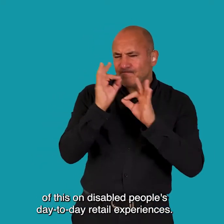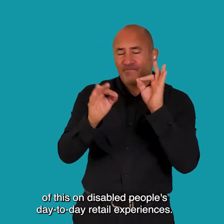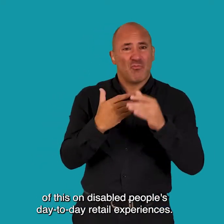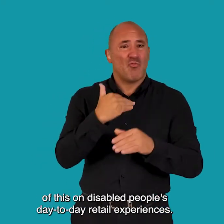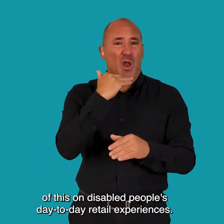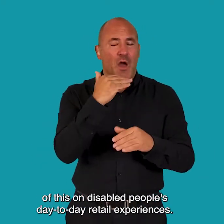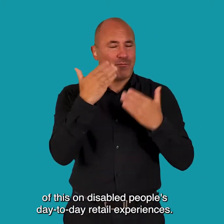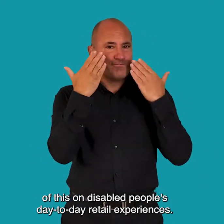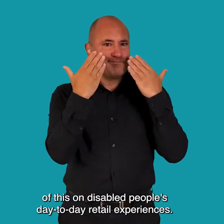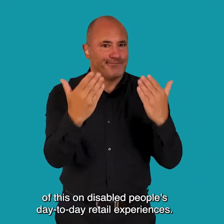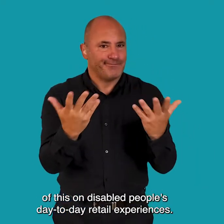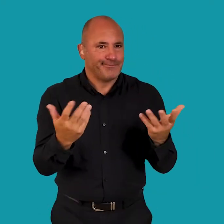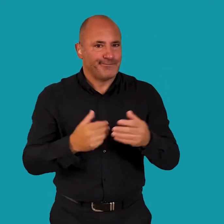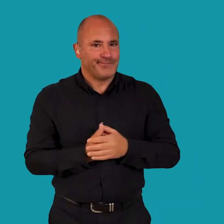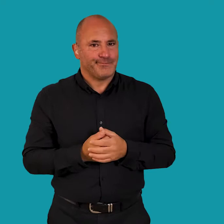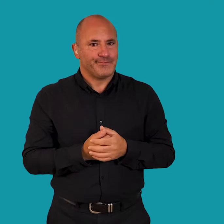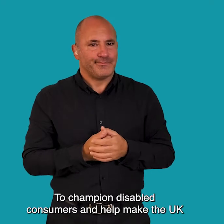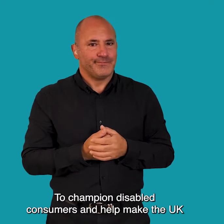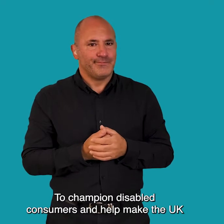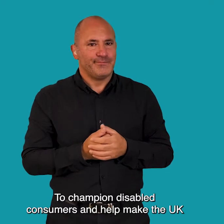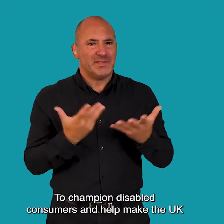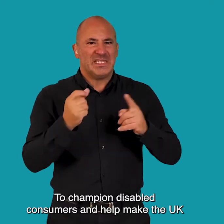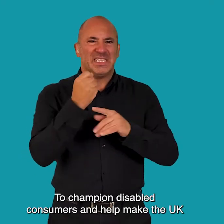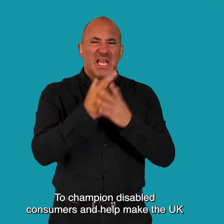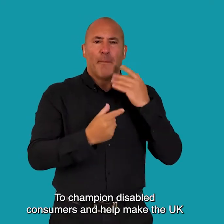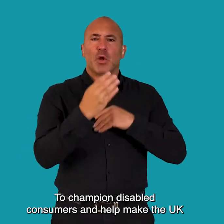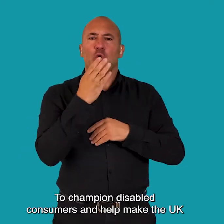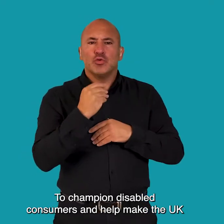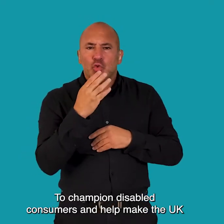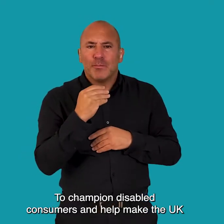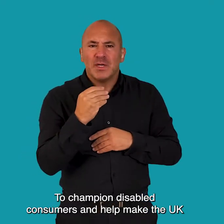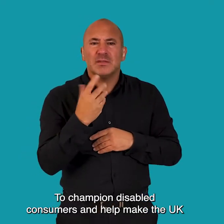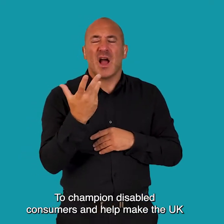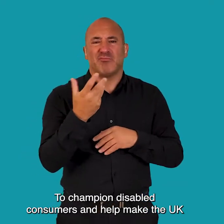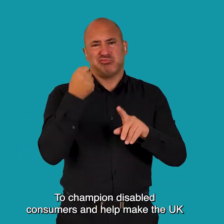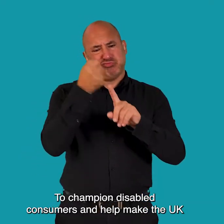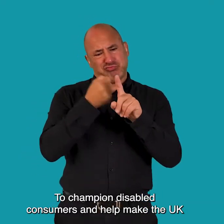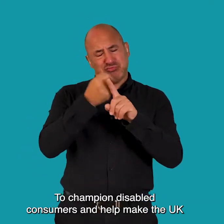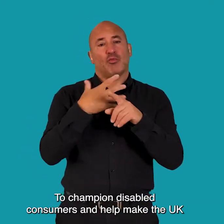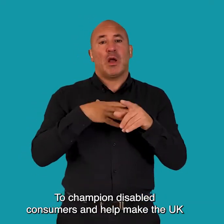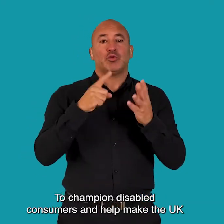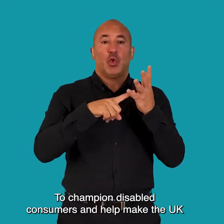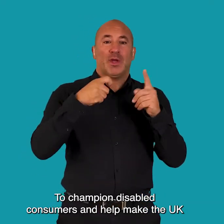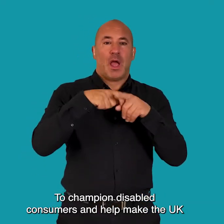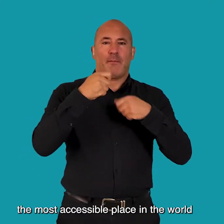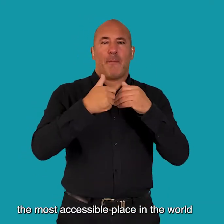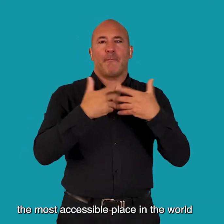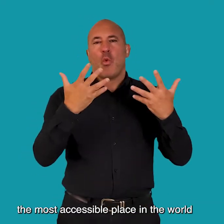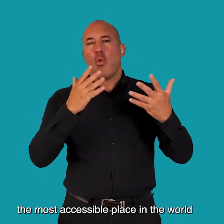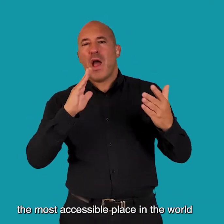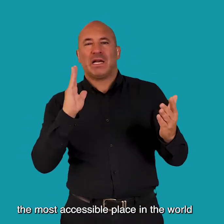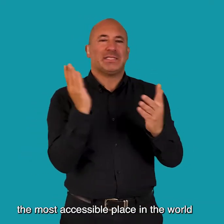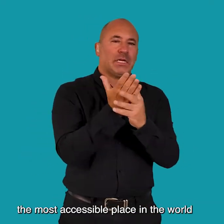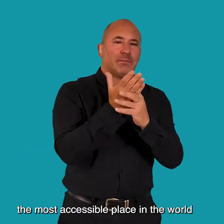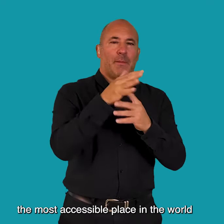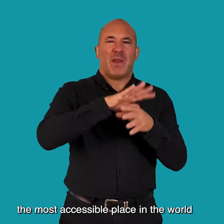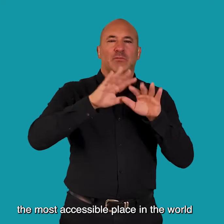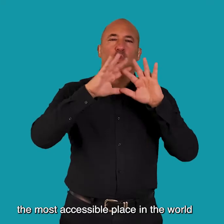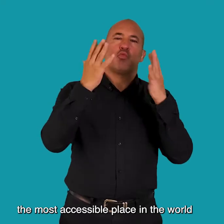retail experiences. To champion disabled consumers and help make the UK the most accessible place in the world